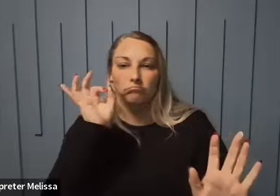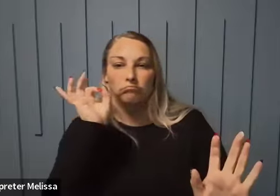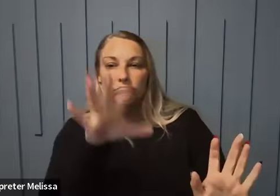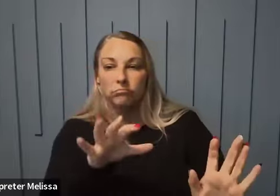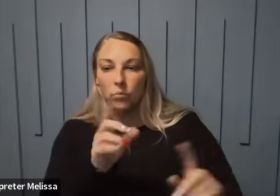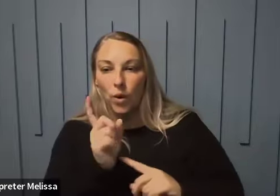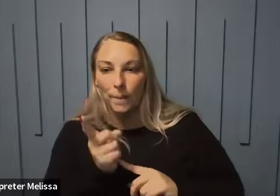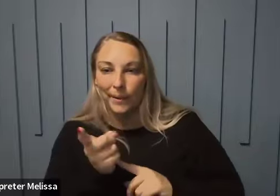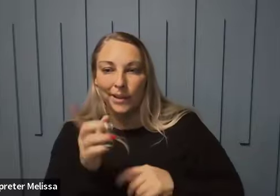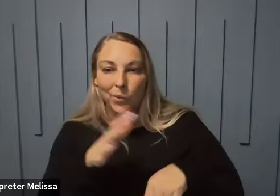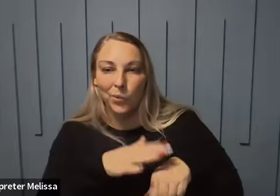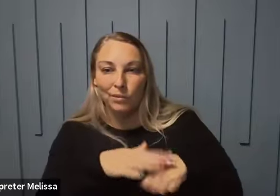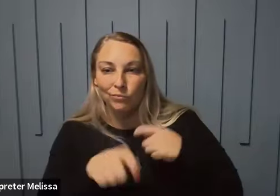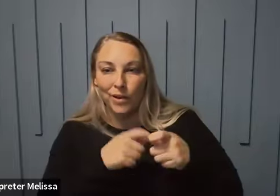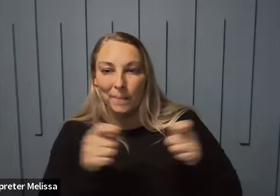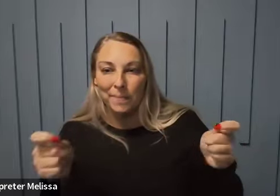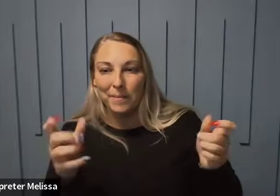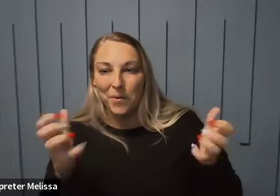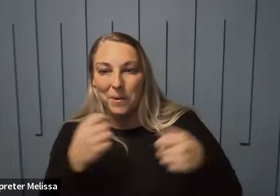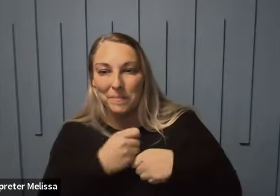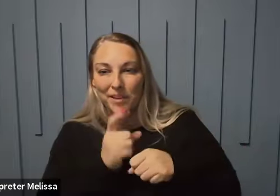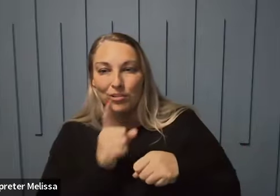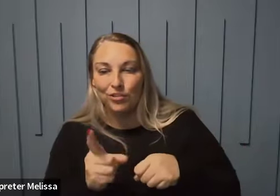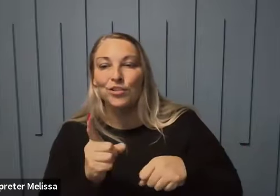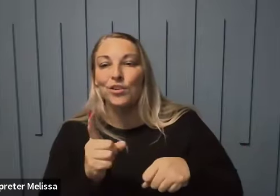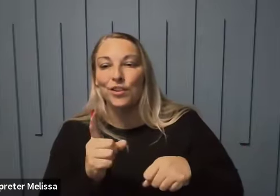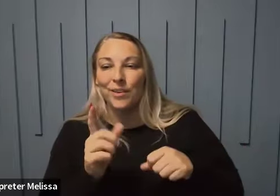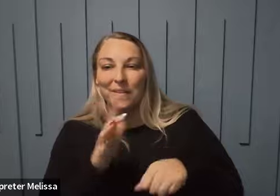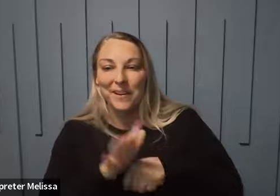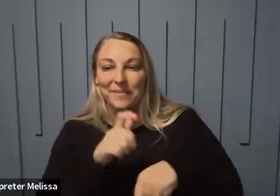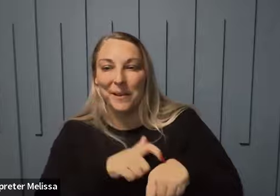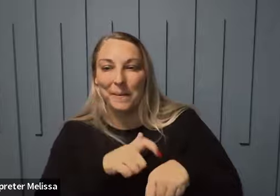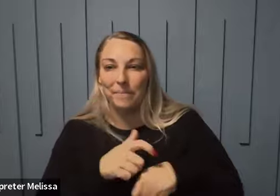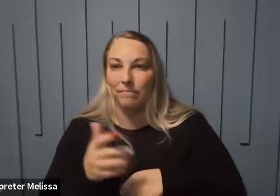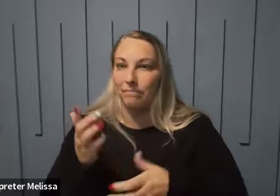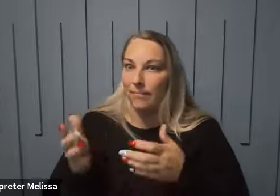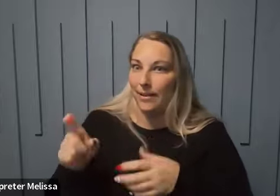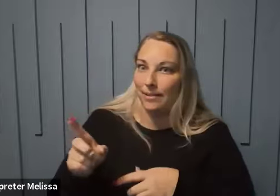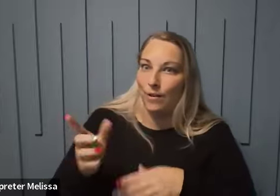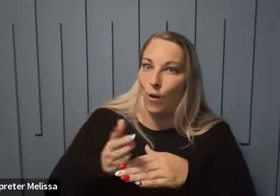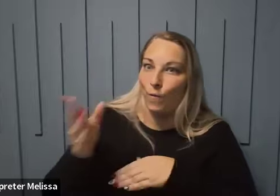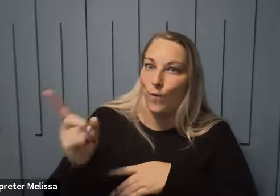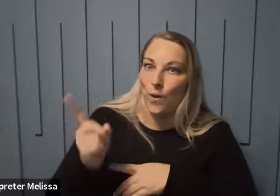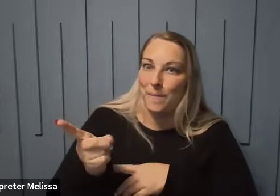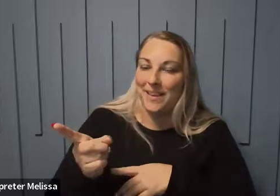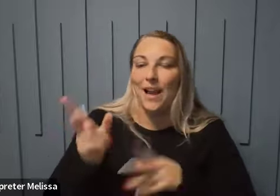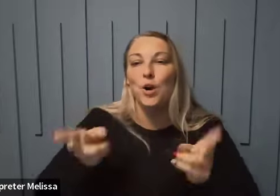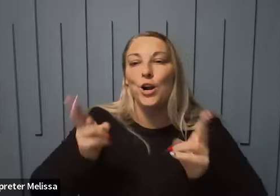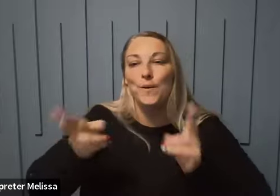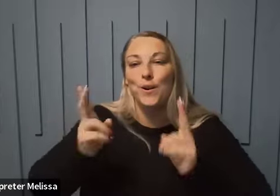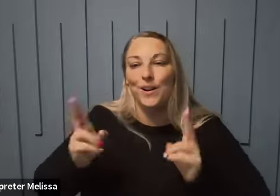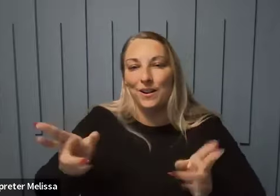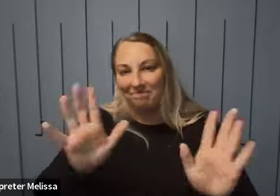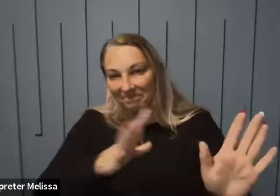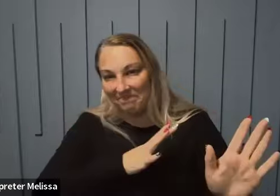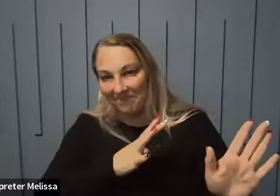a 1 minute warning to wrap up. I want to make sure we get hard lines. I need more than 1 minute, Nick. No, I'm just I kidding. understand. I'll hurry. I'm gonna hurry. I'm gonna hurry. It's